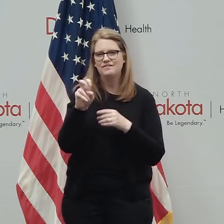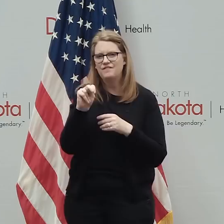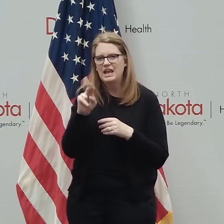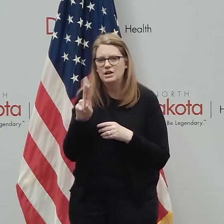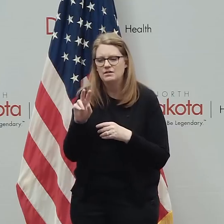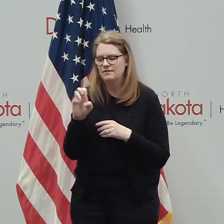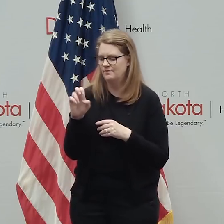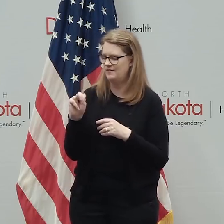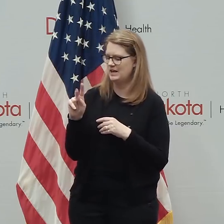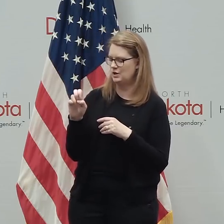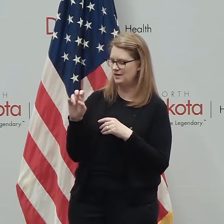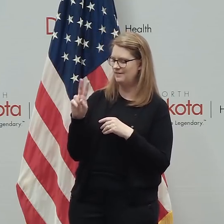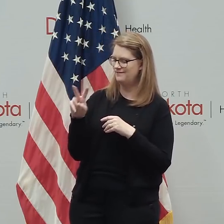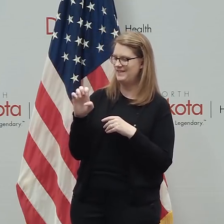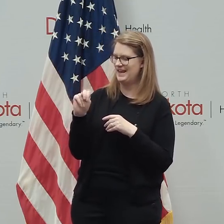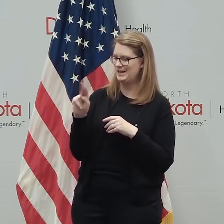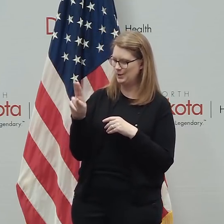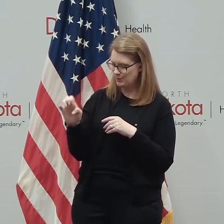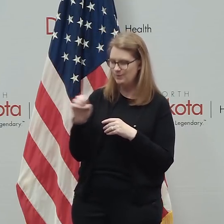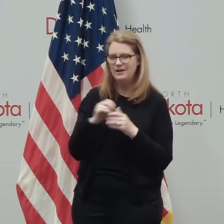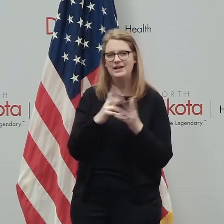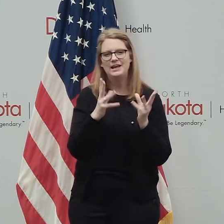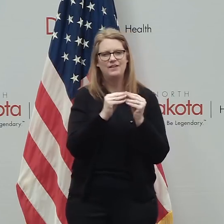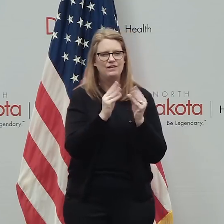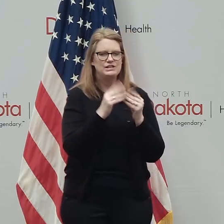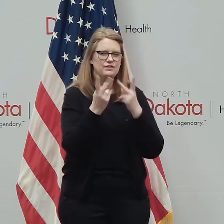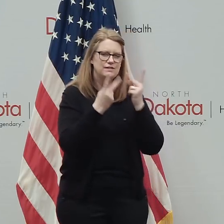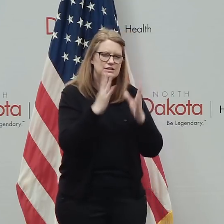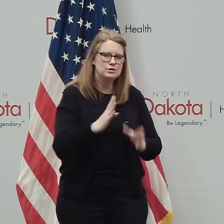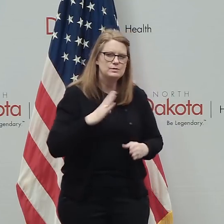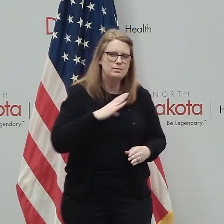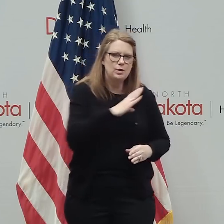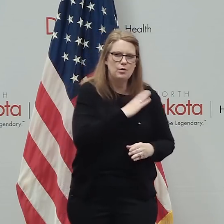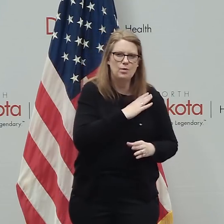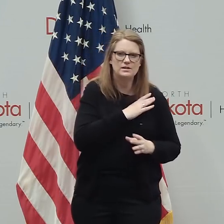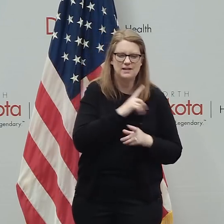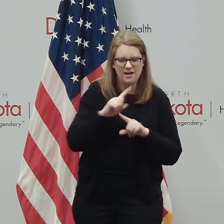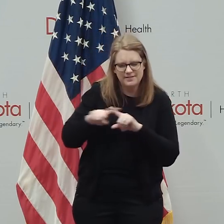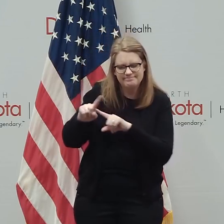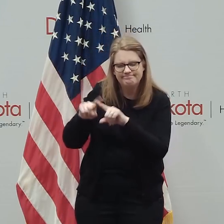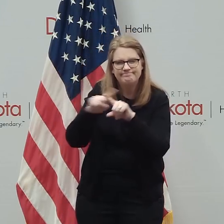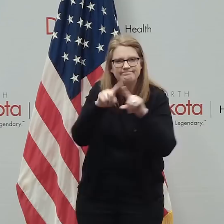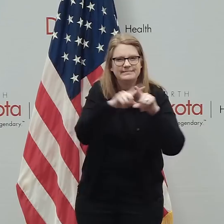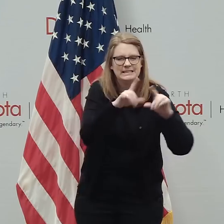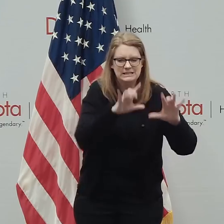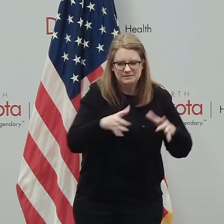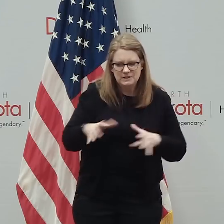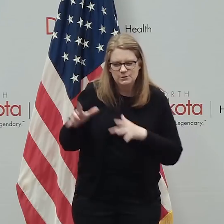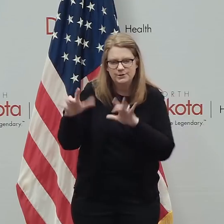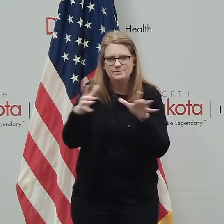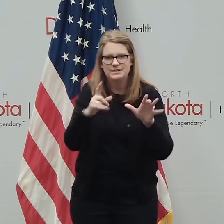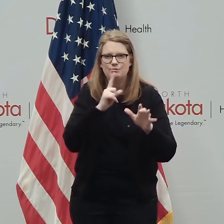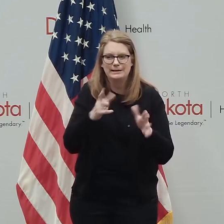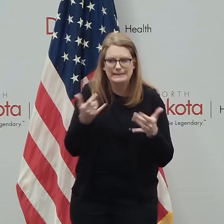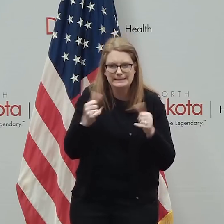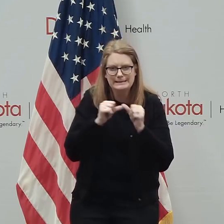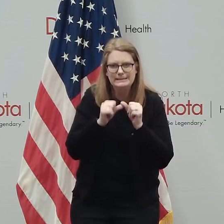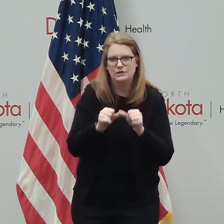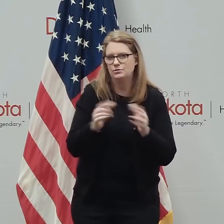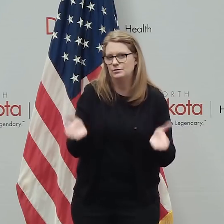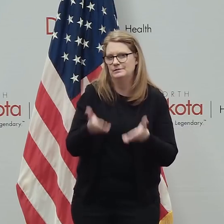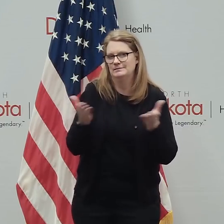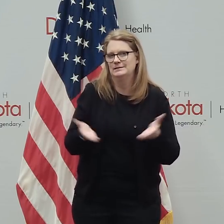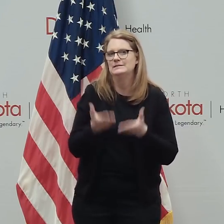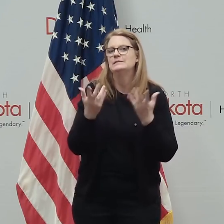the community event planners, convention and visitors bureaus, whose hard work continues to inspire travel to North Dakota and to support